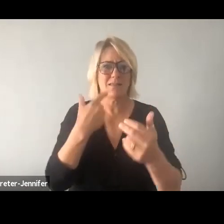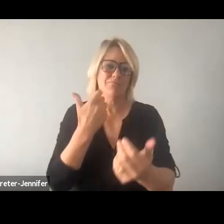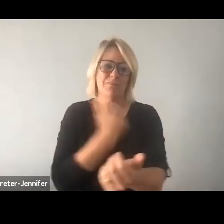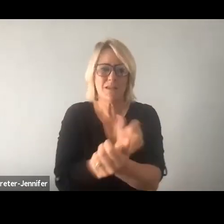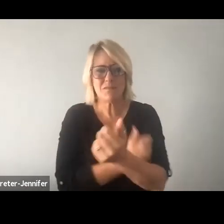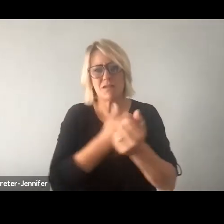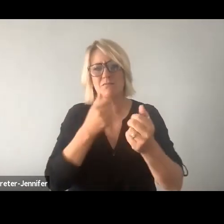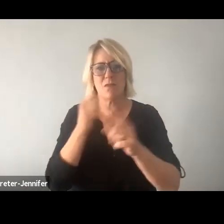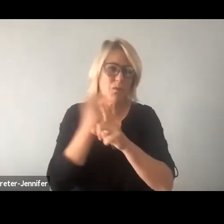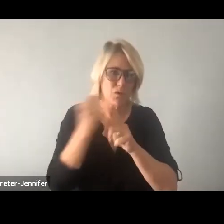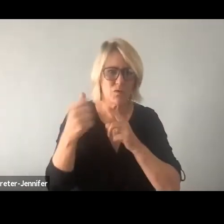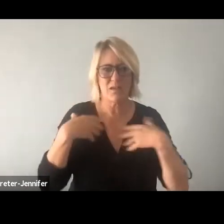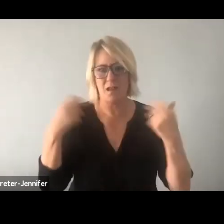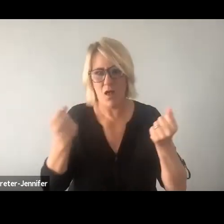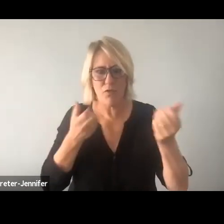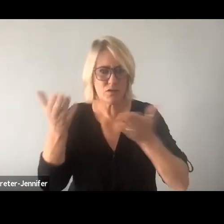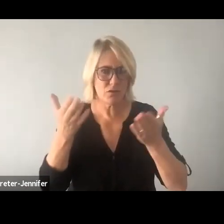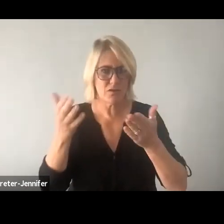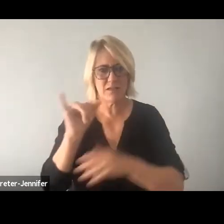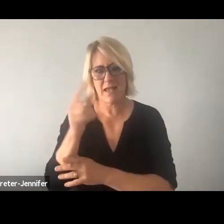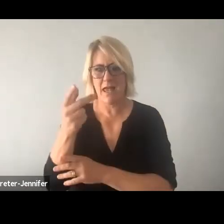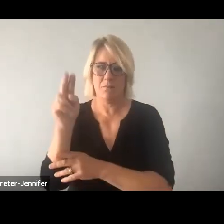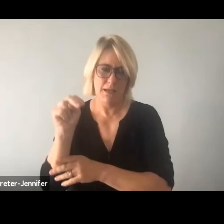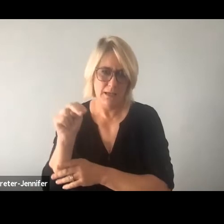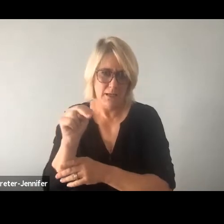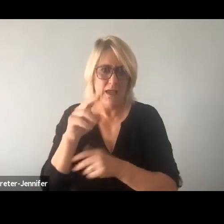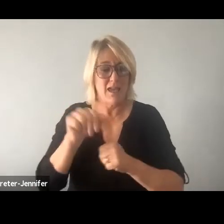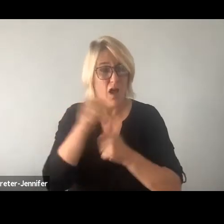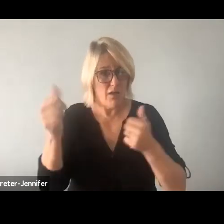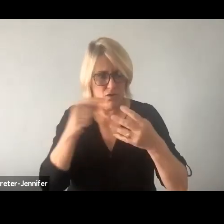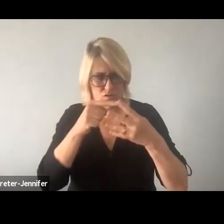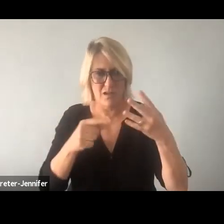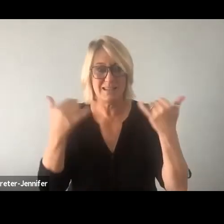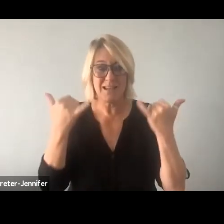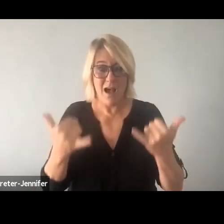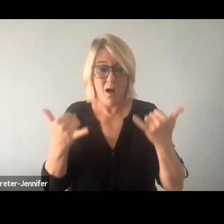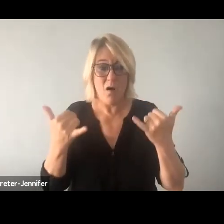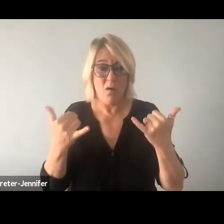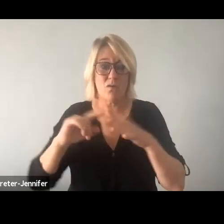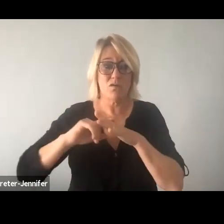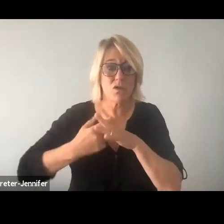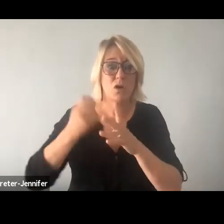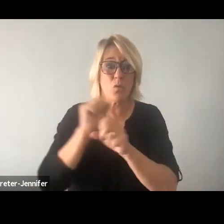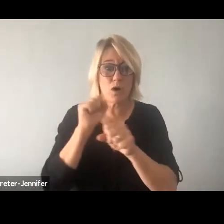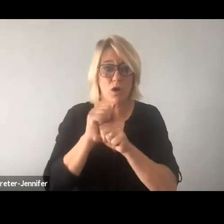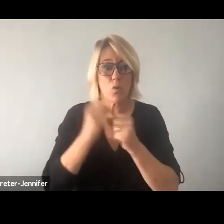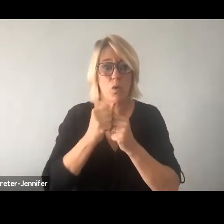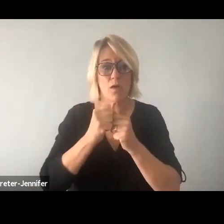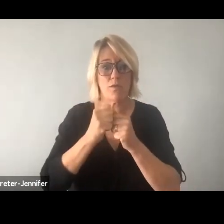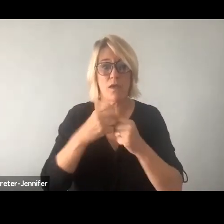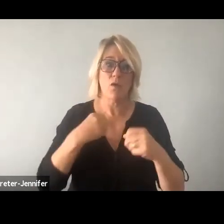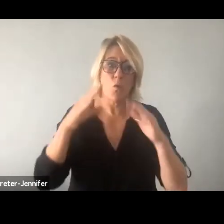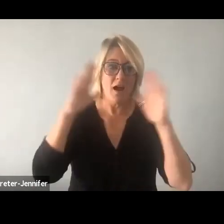Services Administration, and others. And we have now started working with the White House